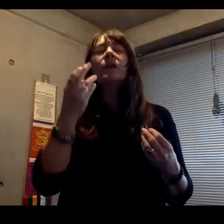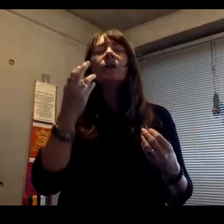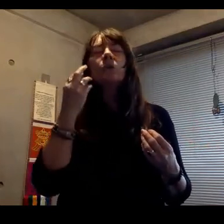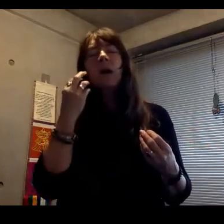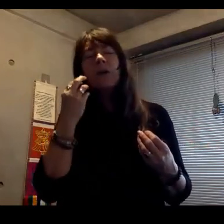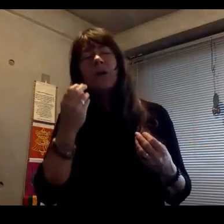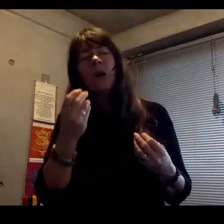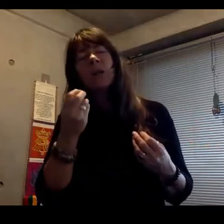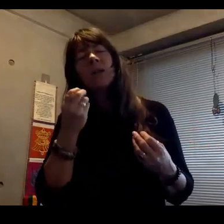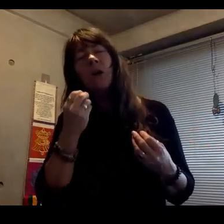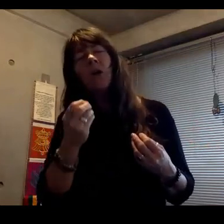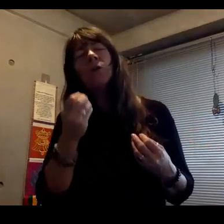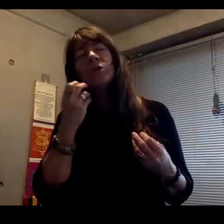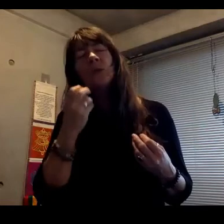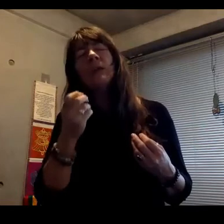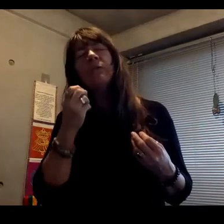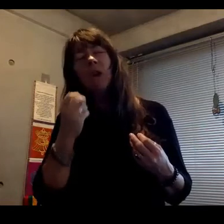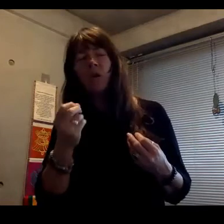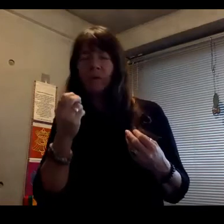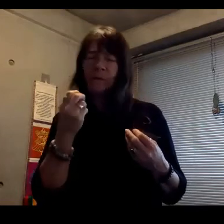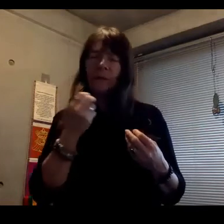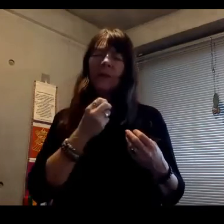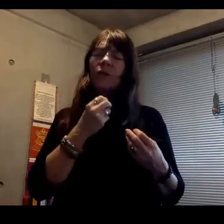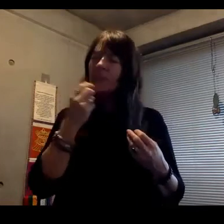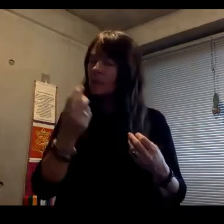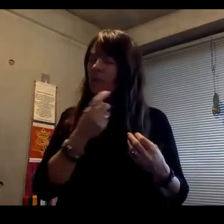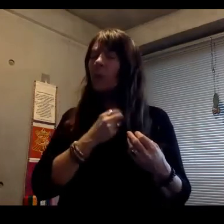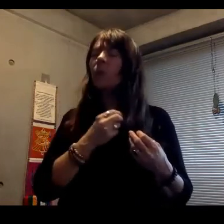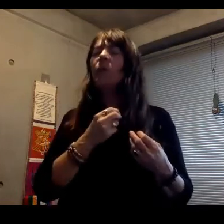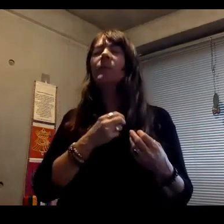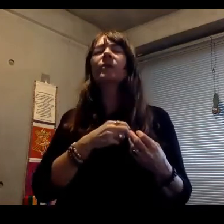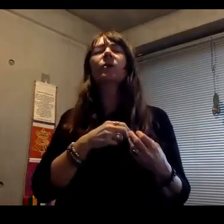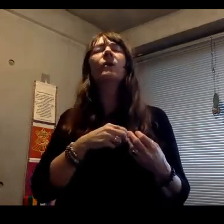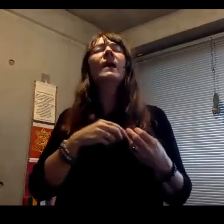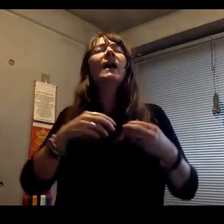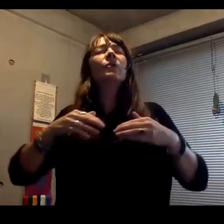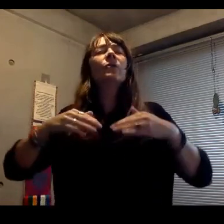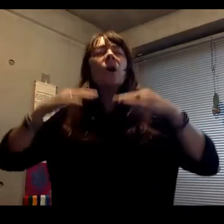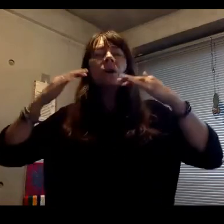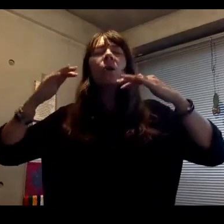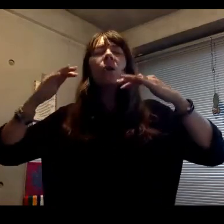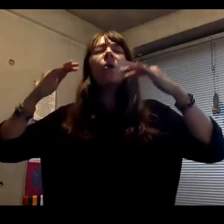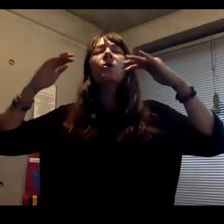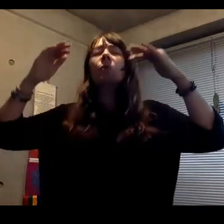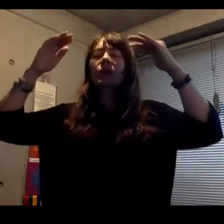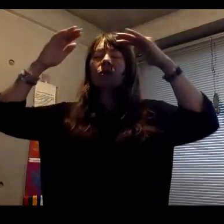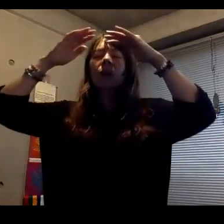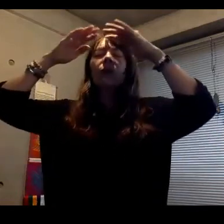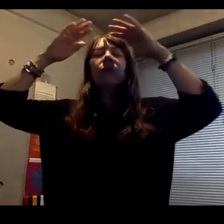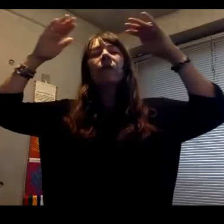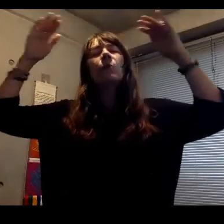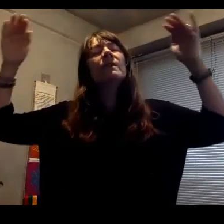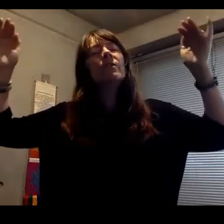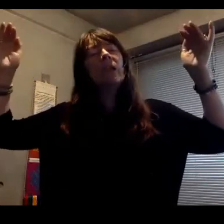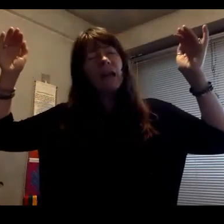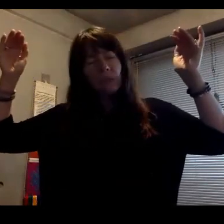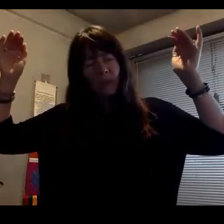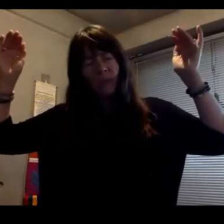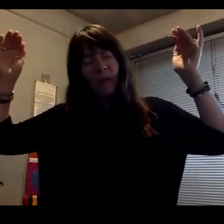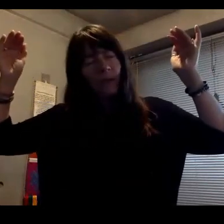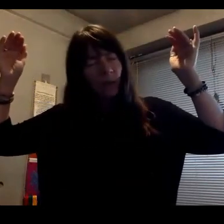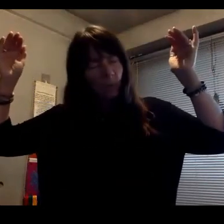because you are not all to evolve. Just as we spoke a moment ago, how you're not all going to float into